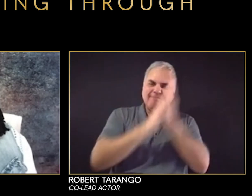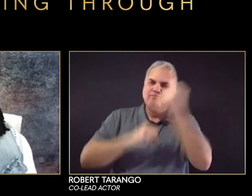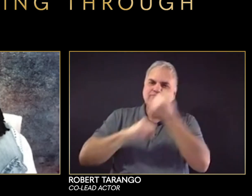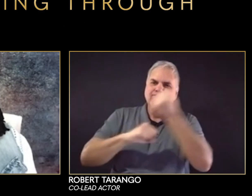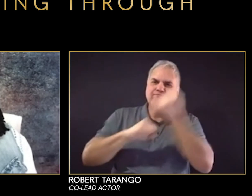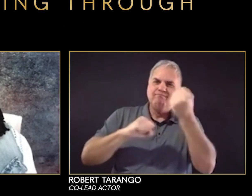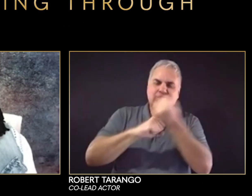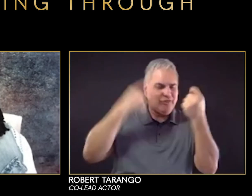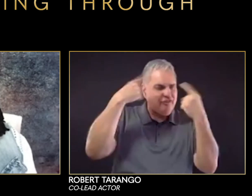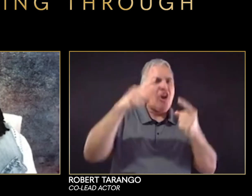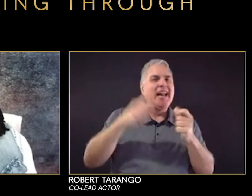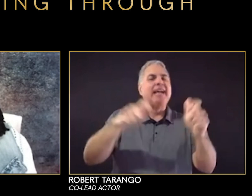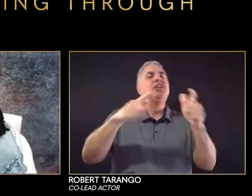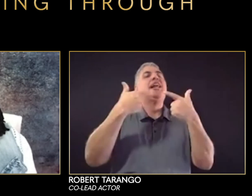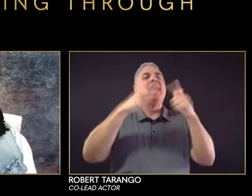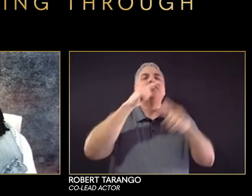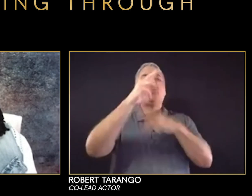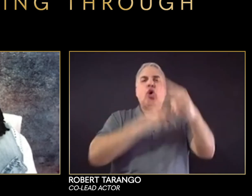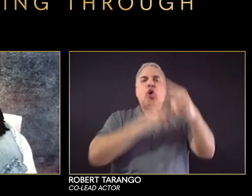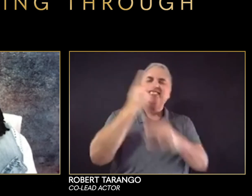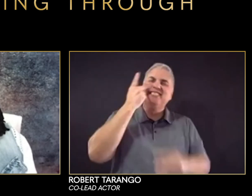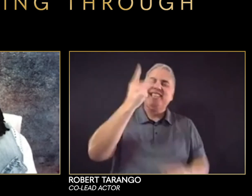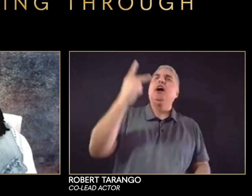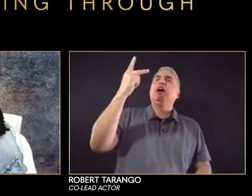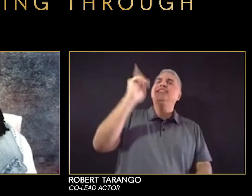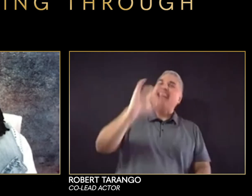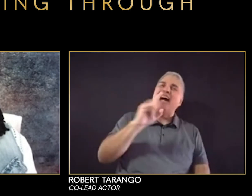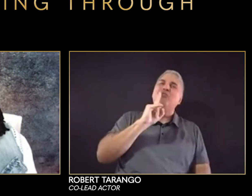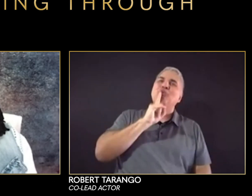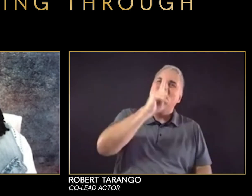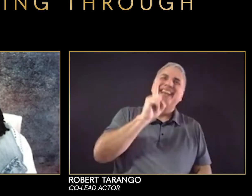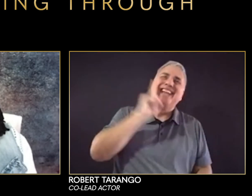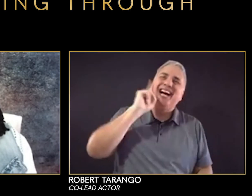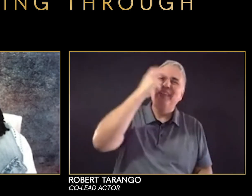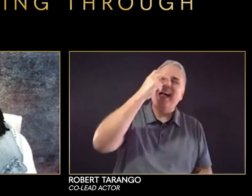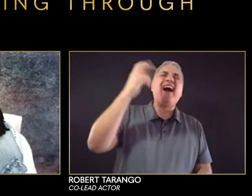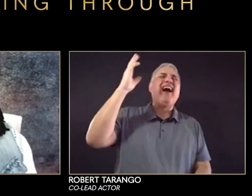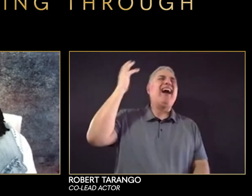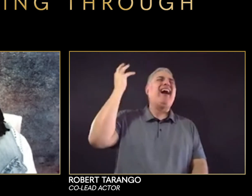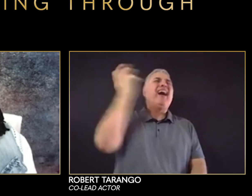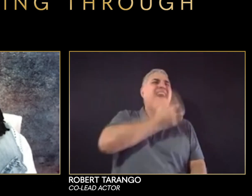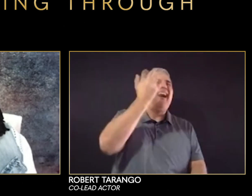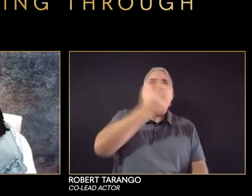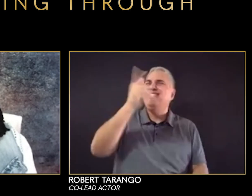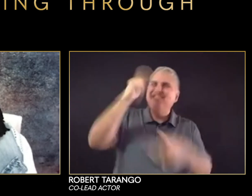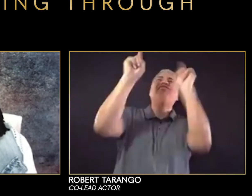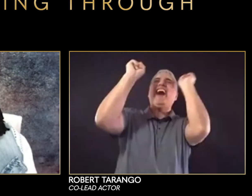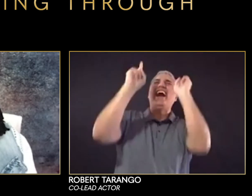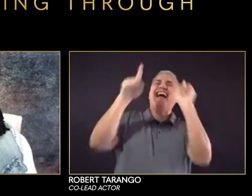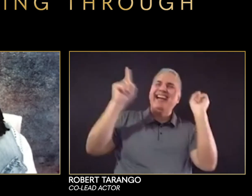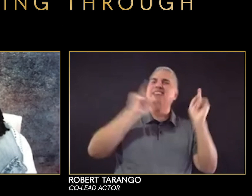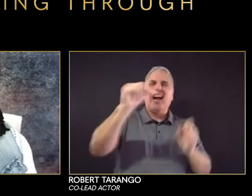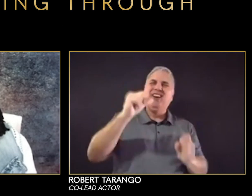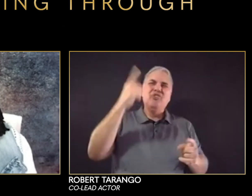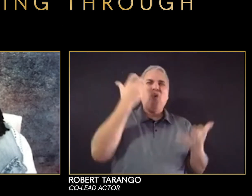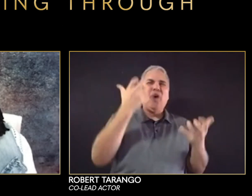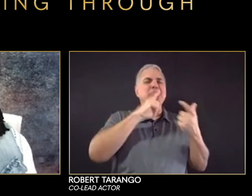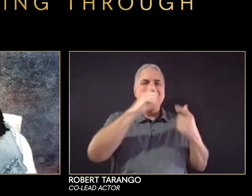community, to show them that it wasn't another hearing-sighted person playing a deafblind